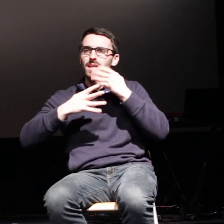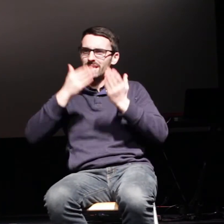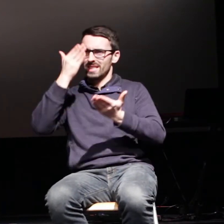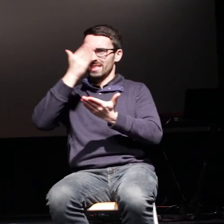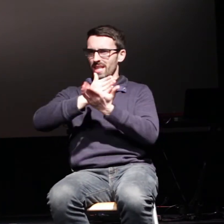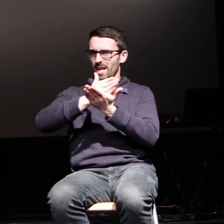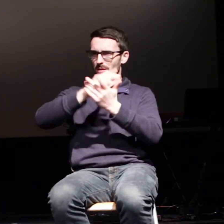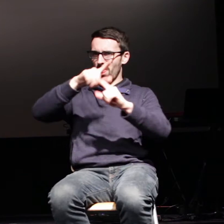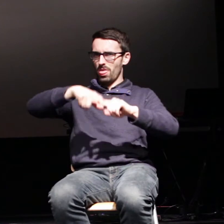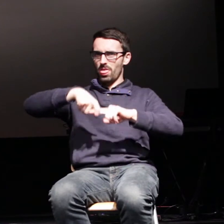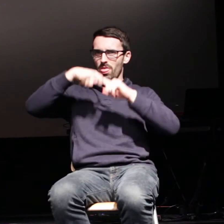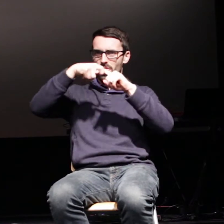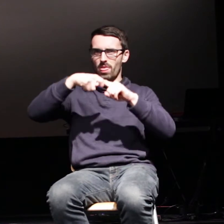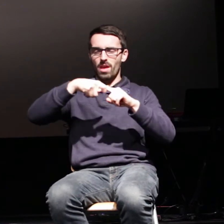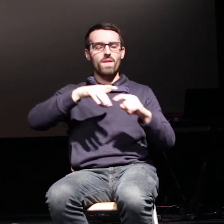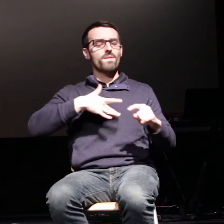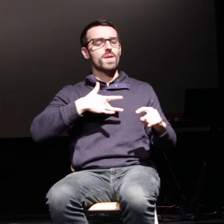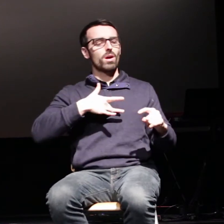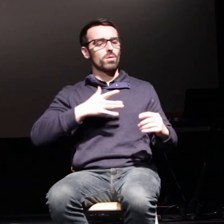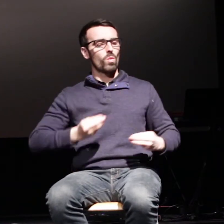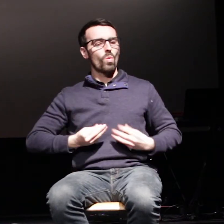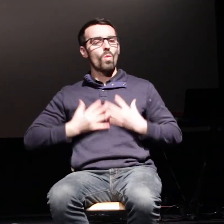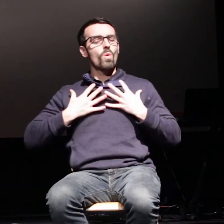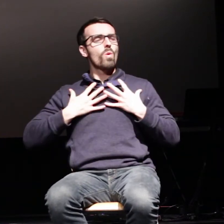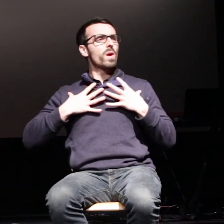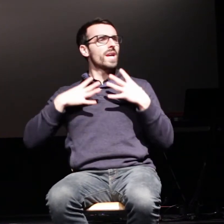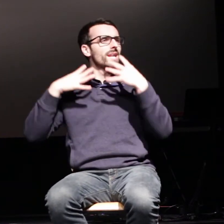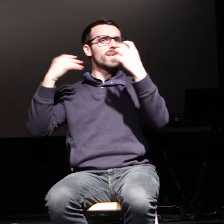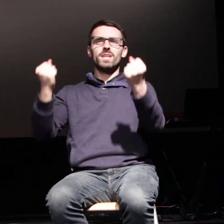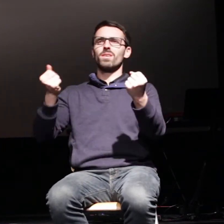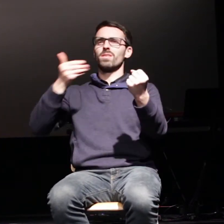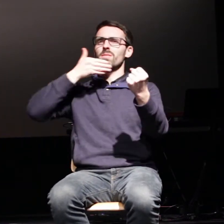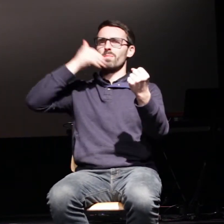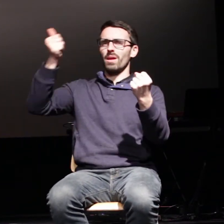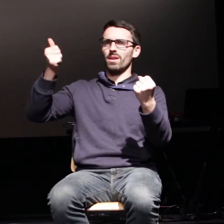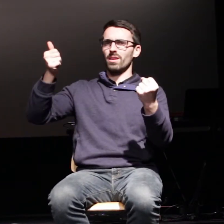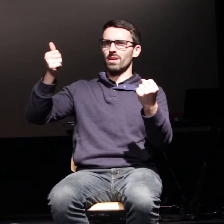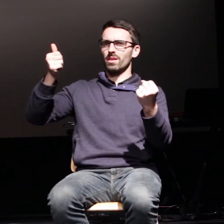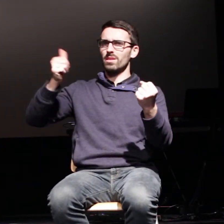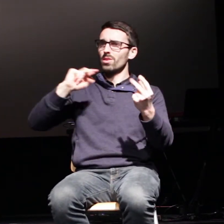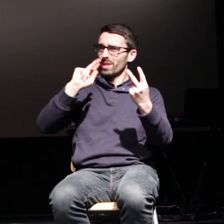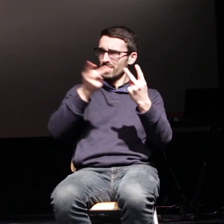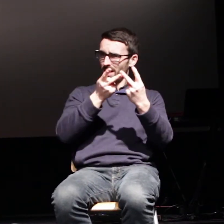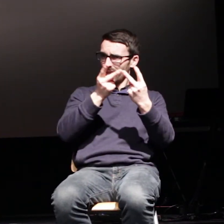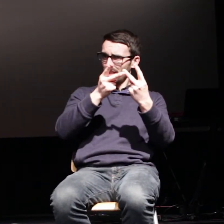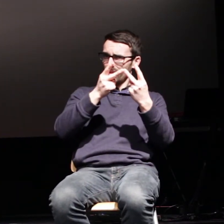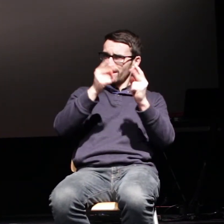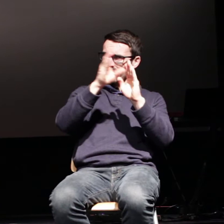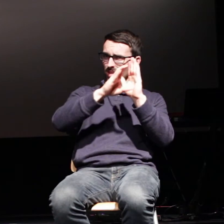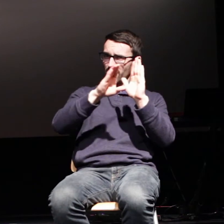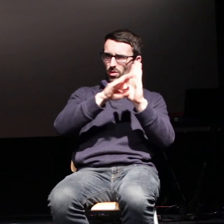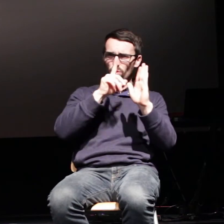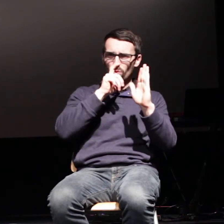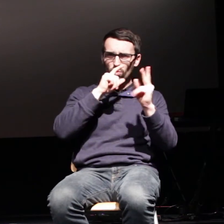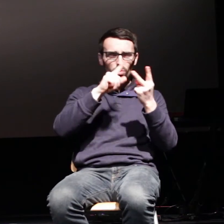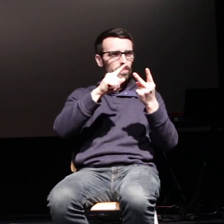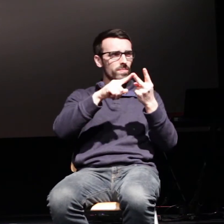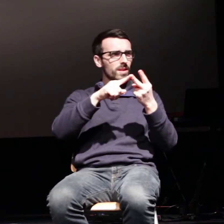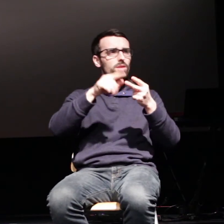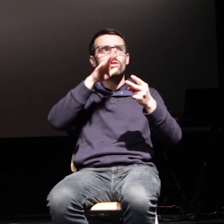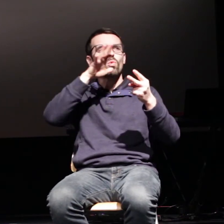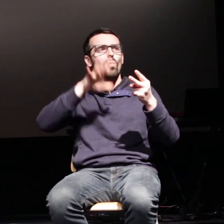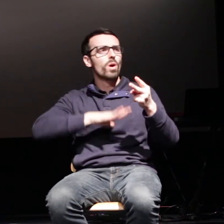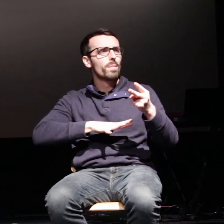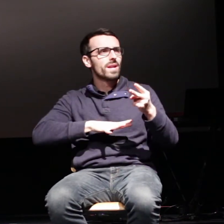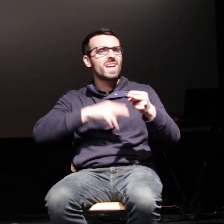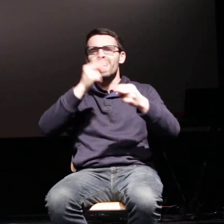terrible condition. So the second character that we interact with here in the story is this nameless woman. We'll just